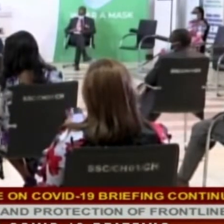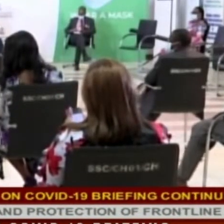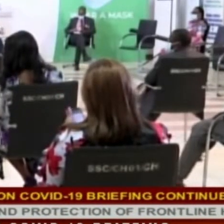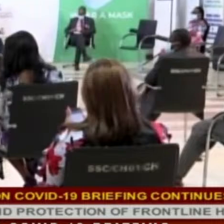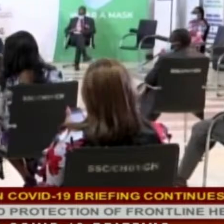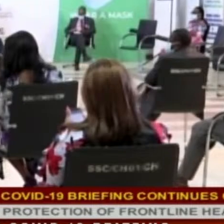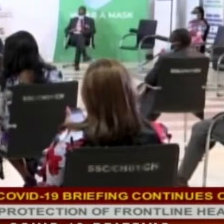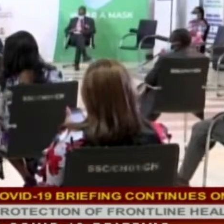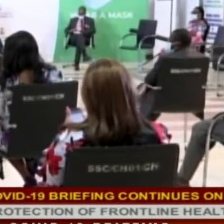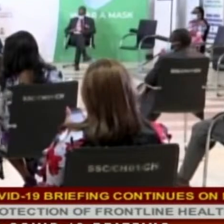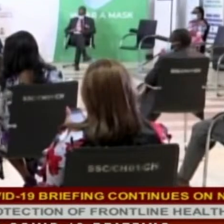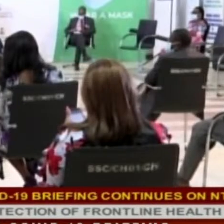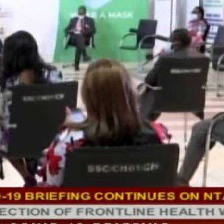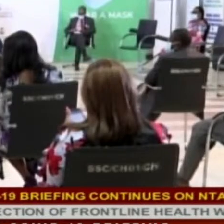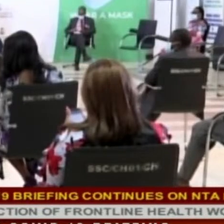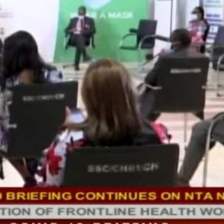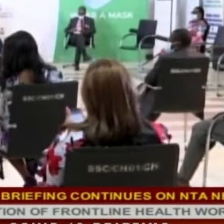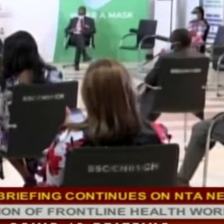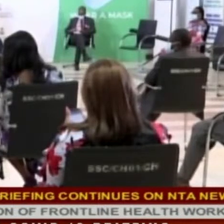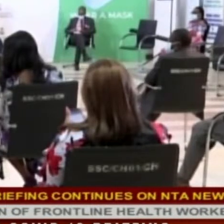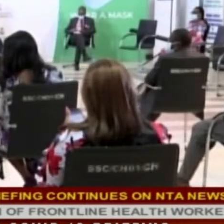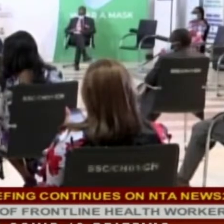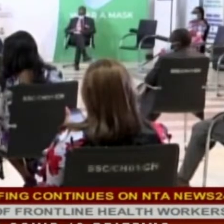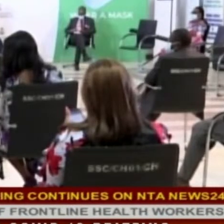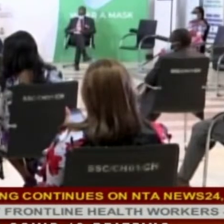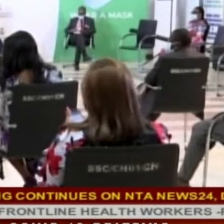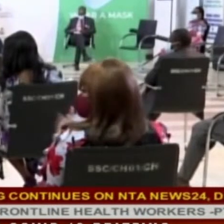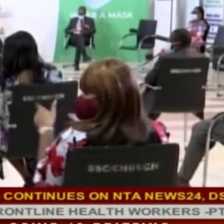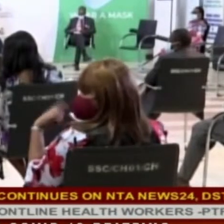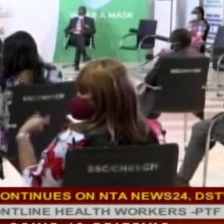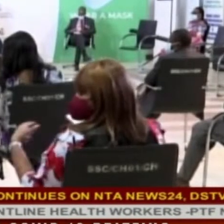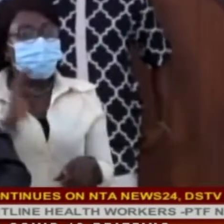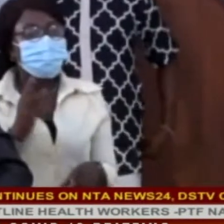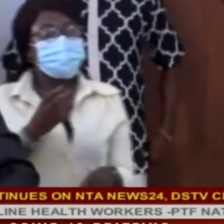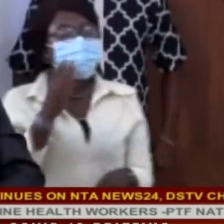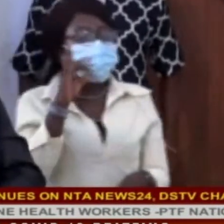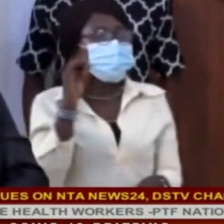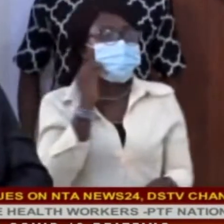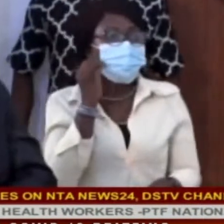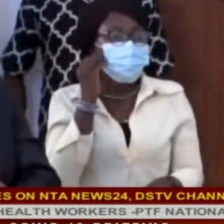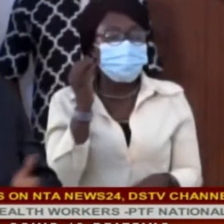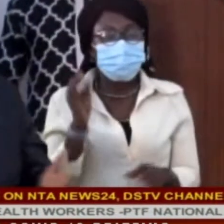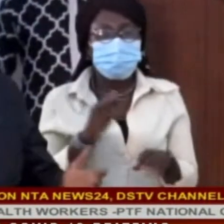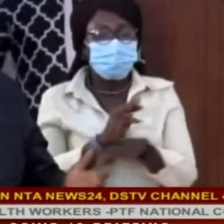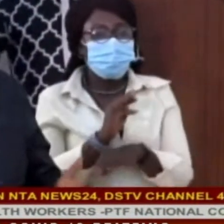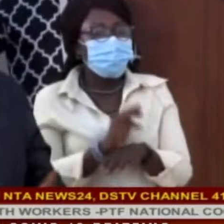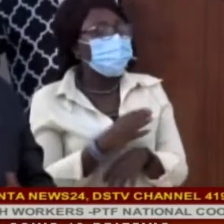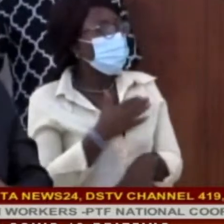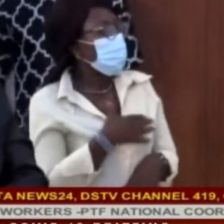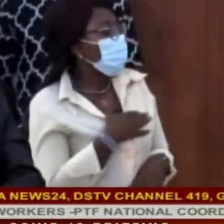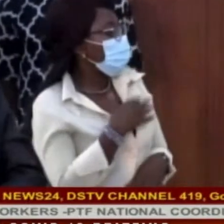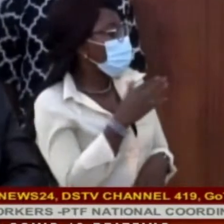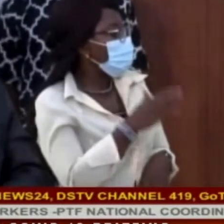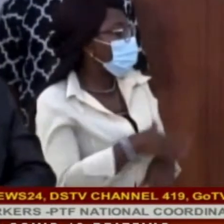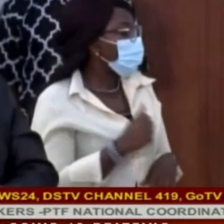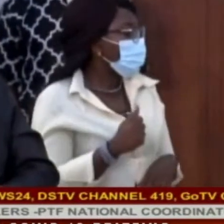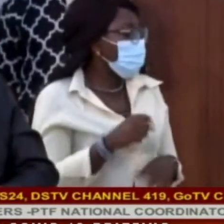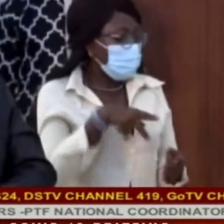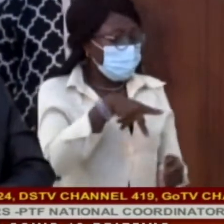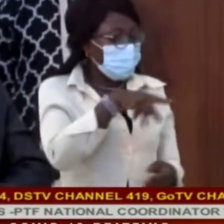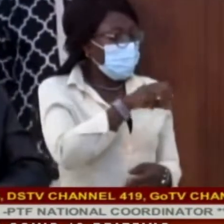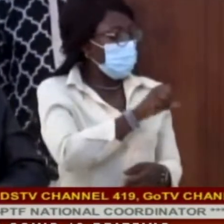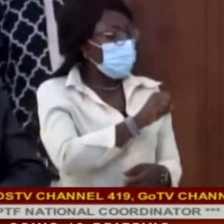Avoid unnecessary crowd. If you have no business traveling, don't travel. I've used myself as